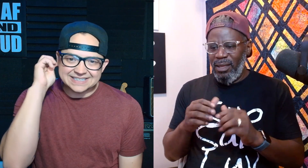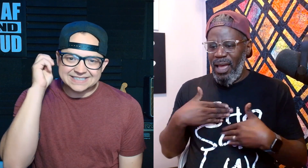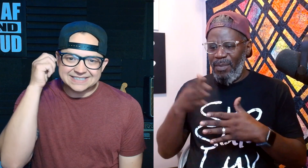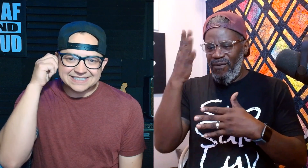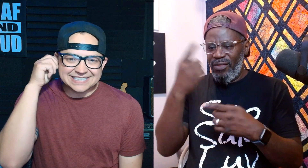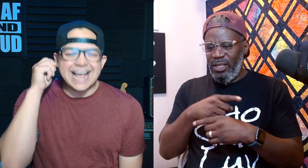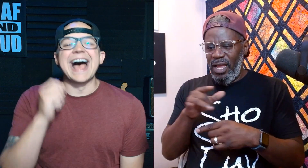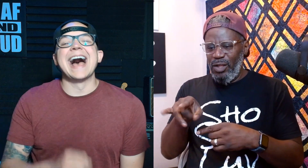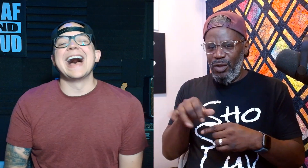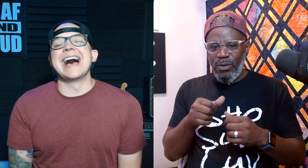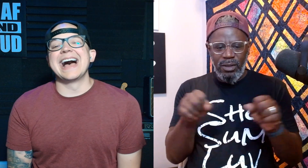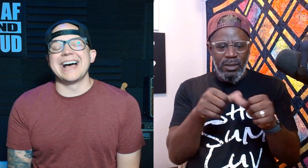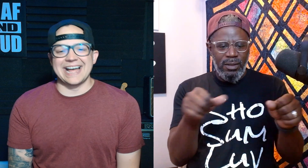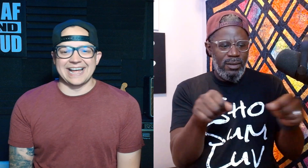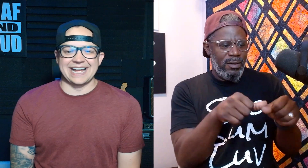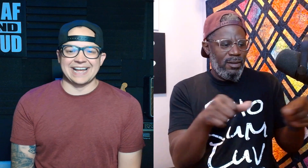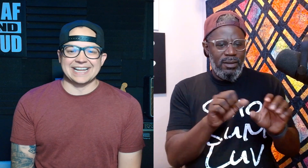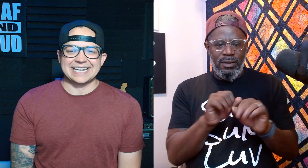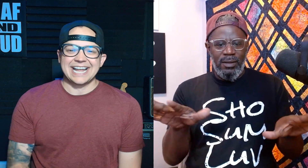everything. Happy Father's Day to you.